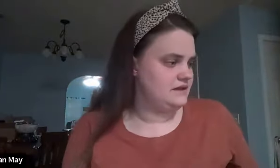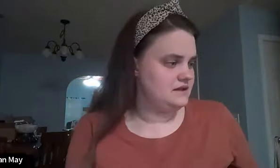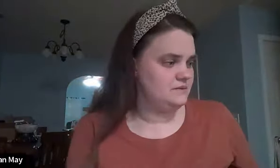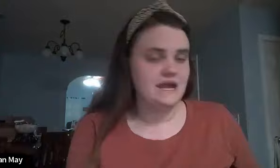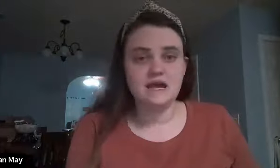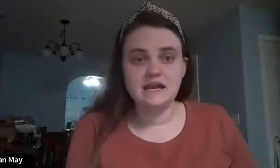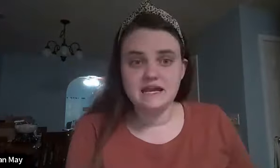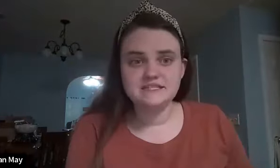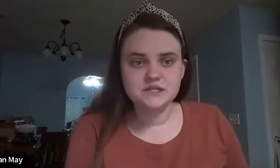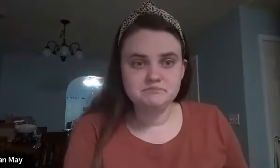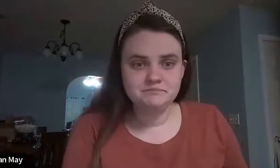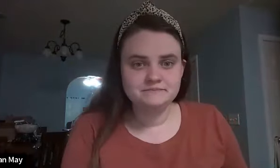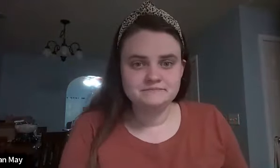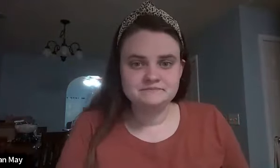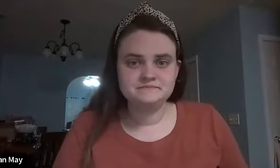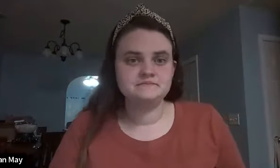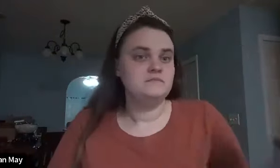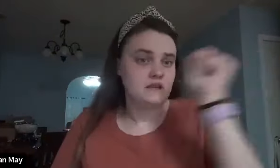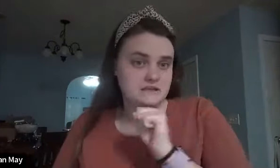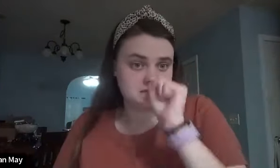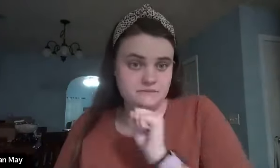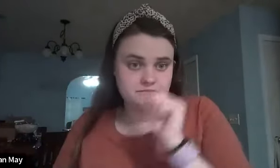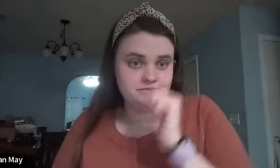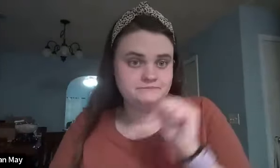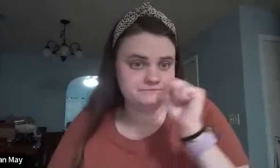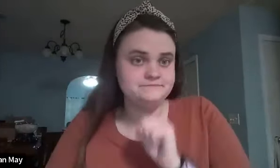Then we had ice cream. Ice cream.